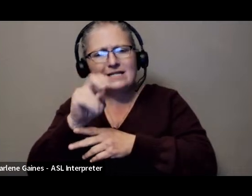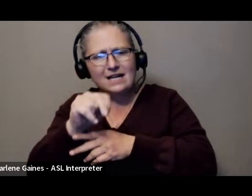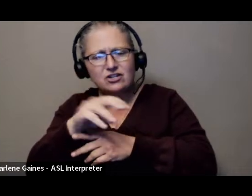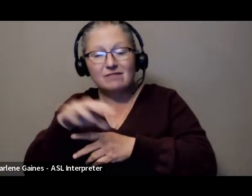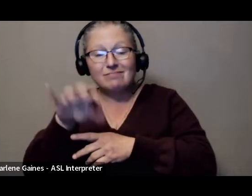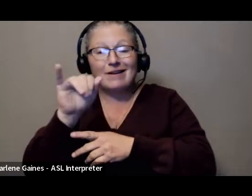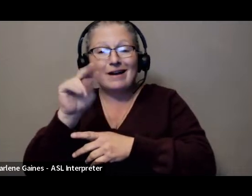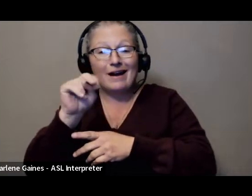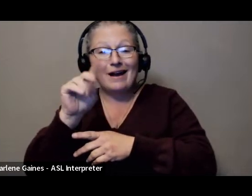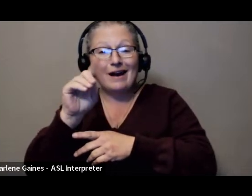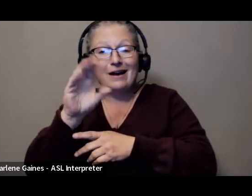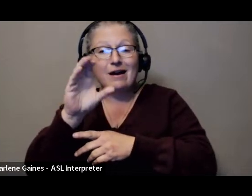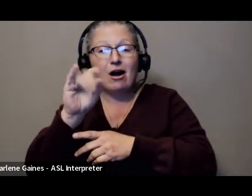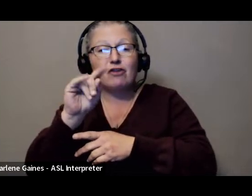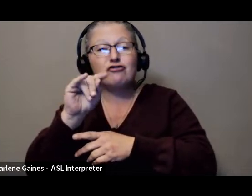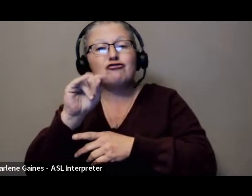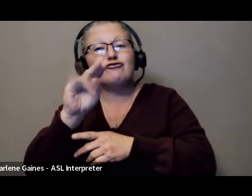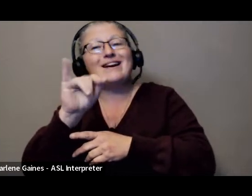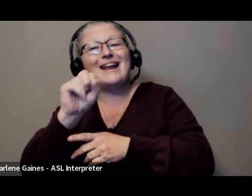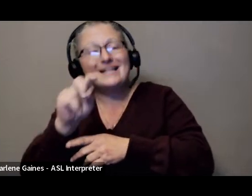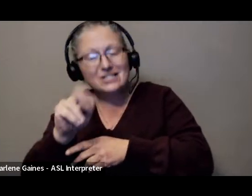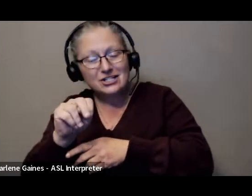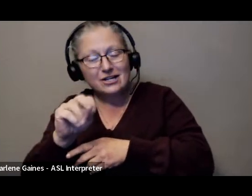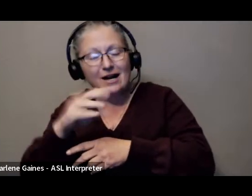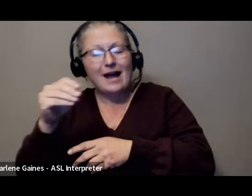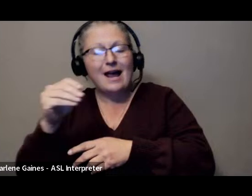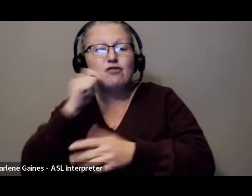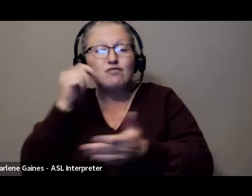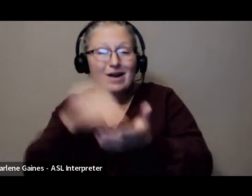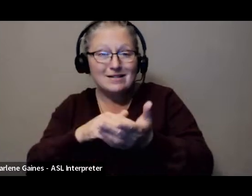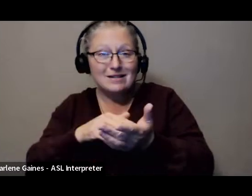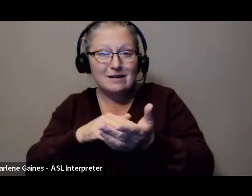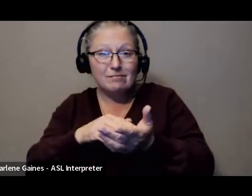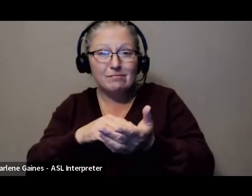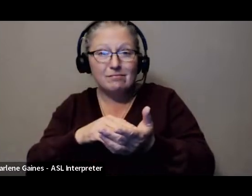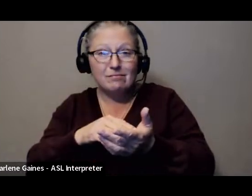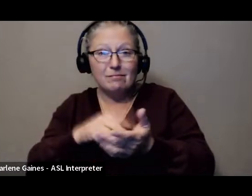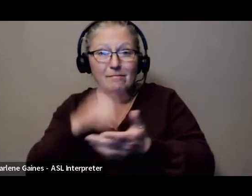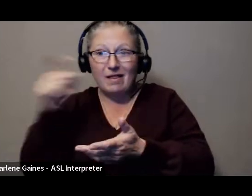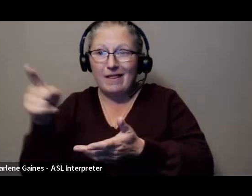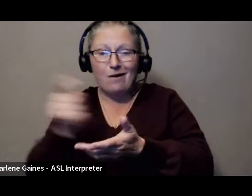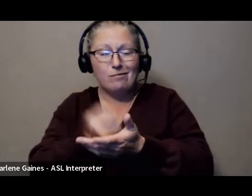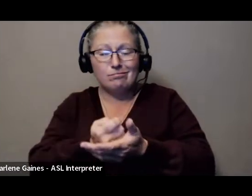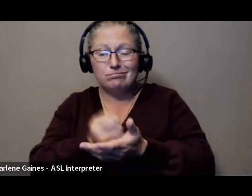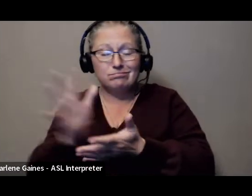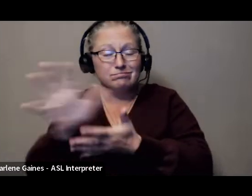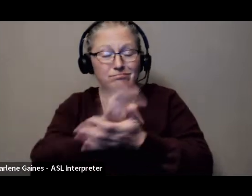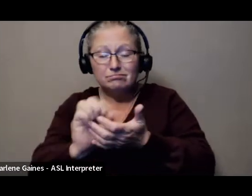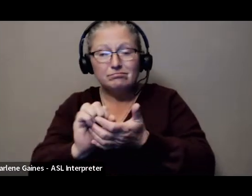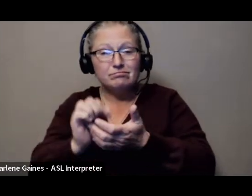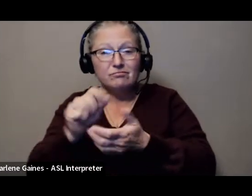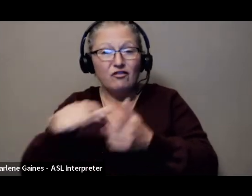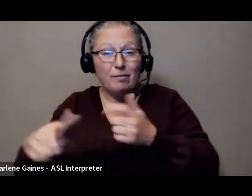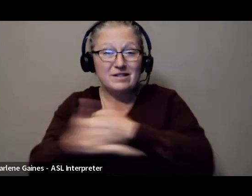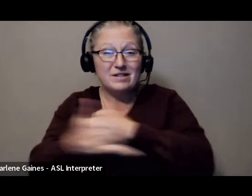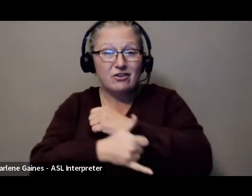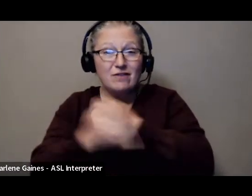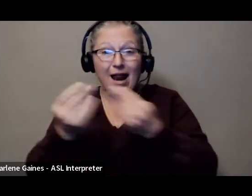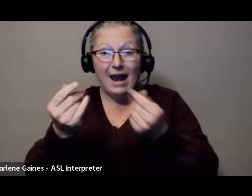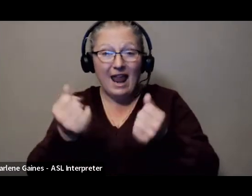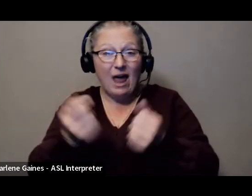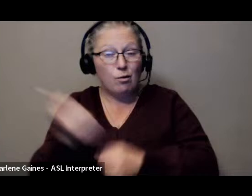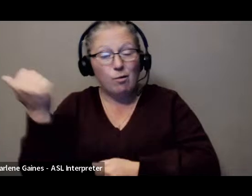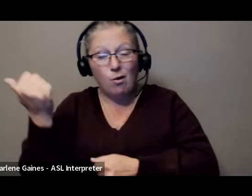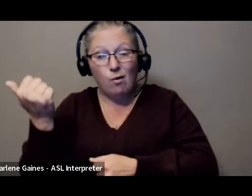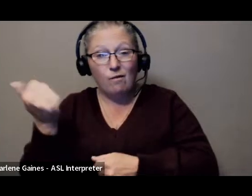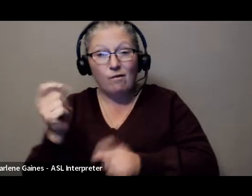indoctrination, and racism, were completely annihilated from this country. Land removed. They